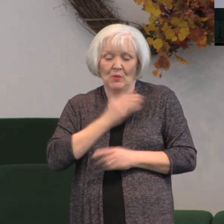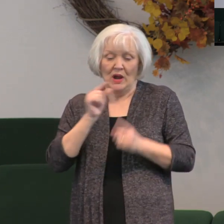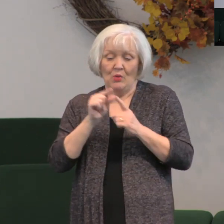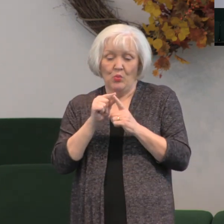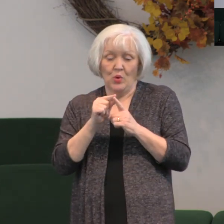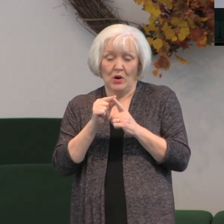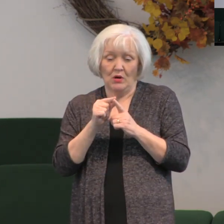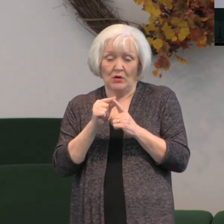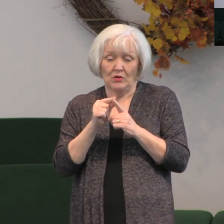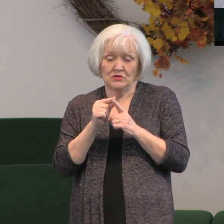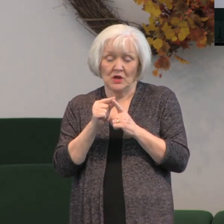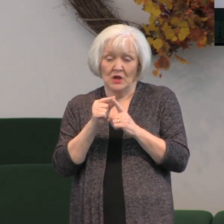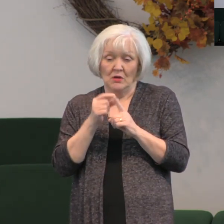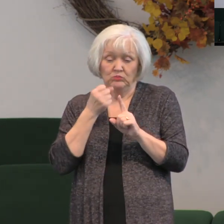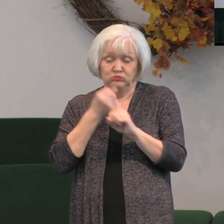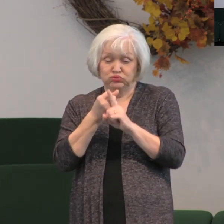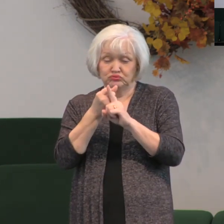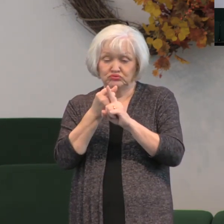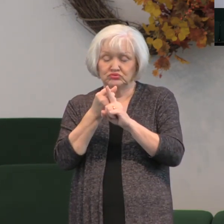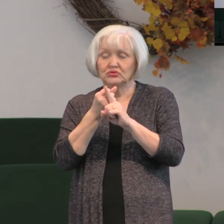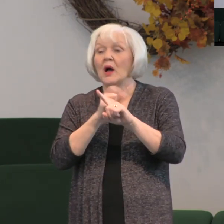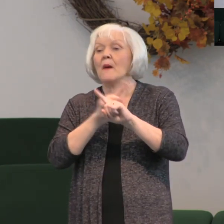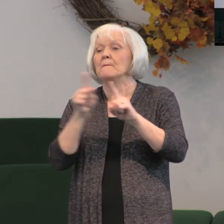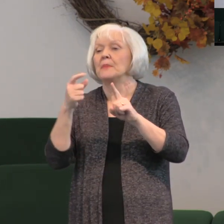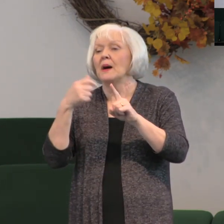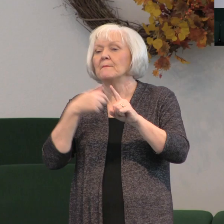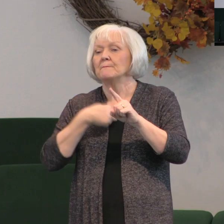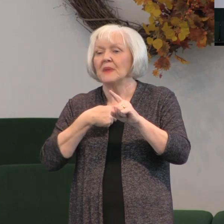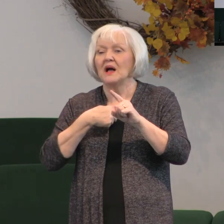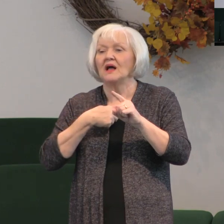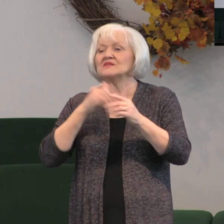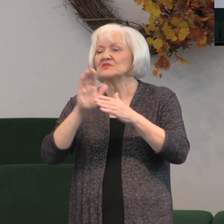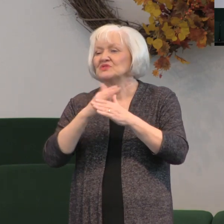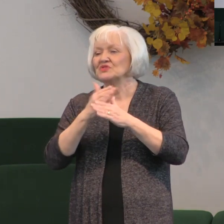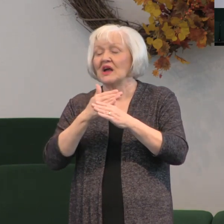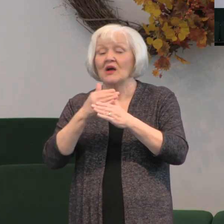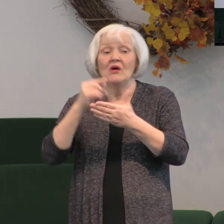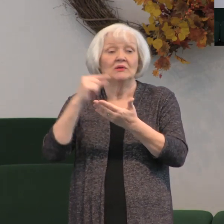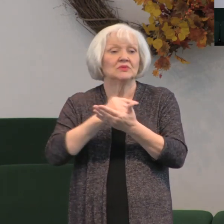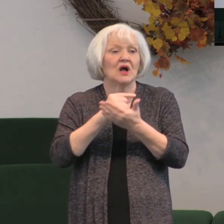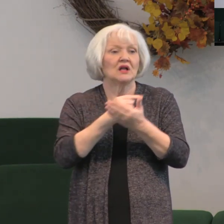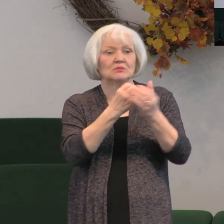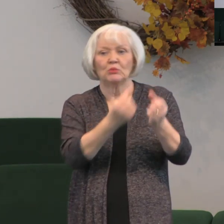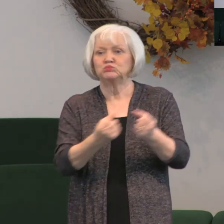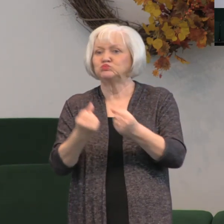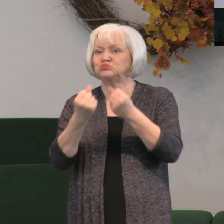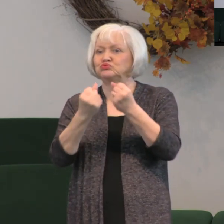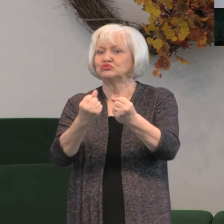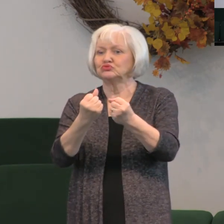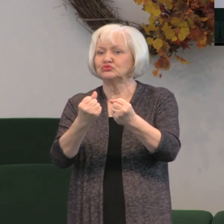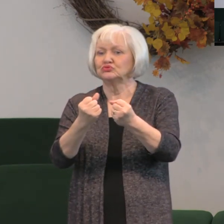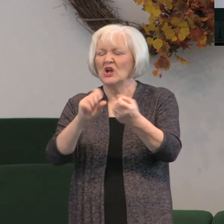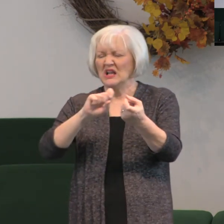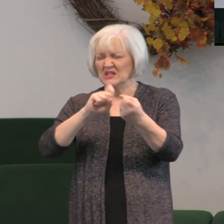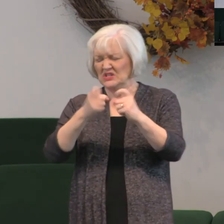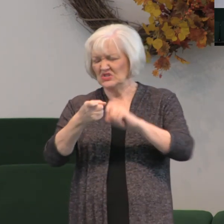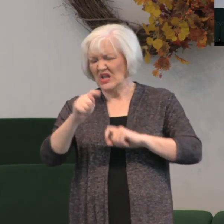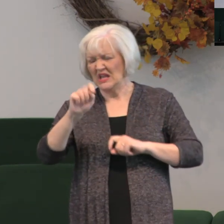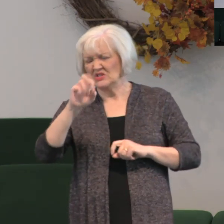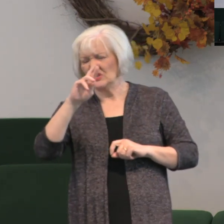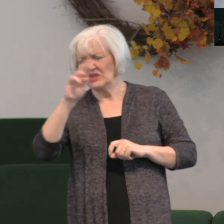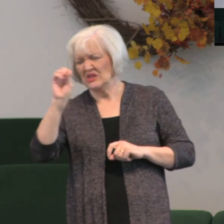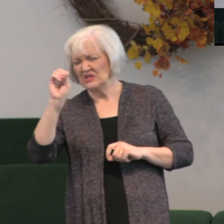we must say them. The gospel is powerful powerful enough to change a terrorist bent on your